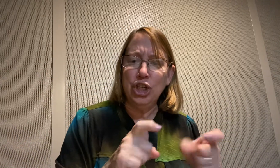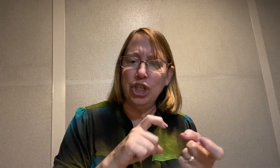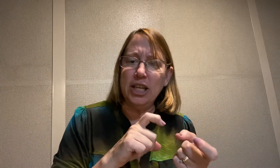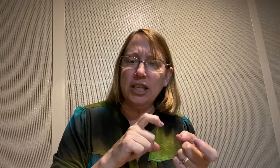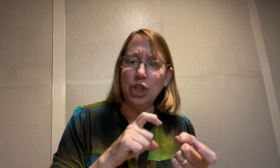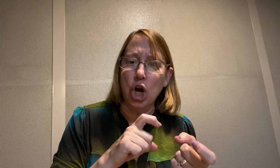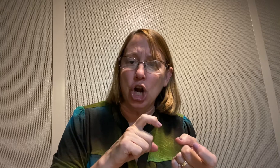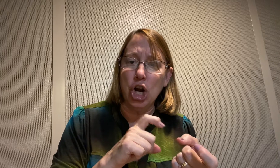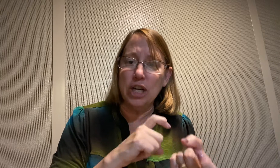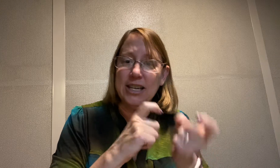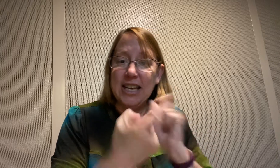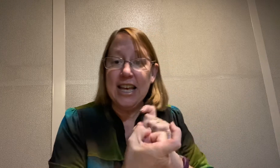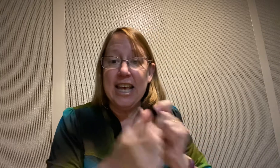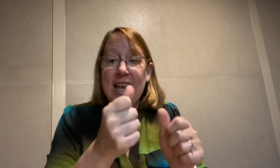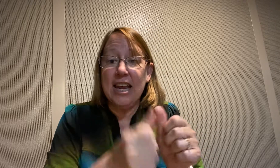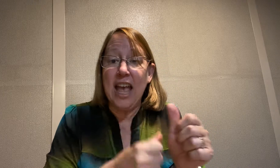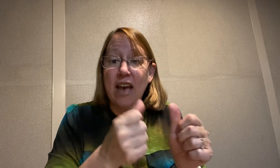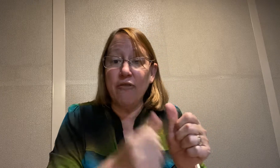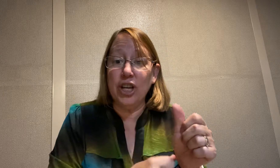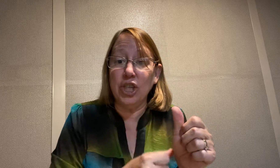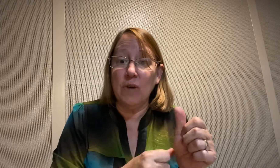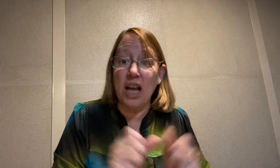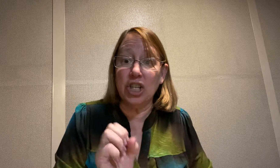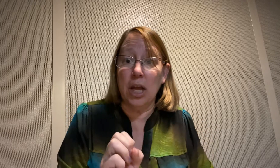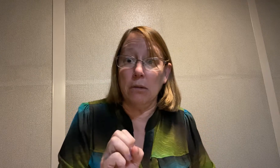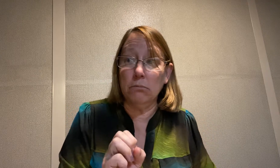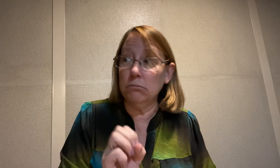She turned in every direction.